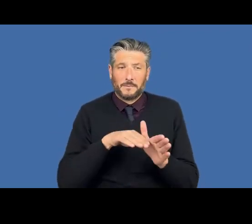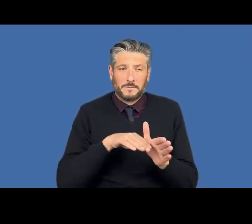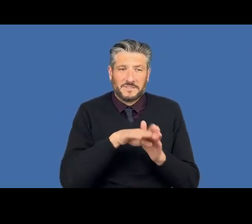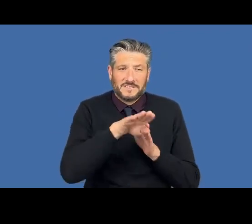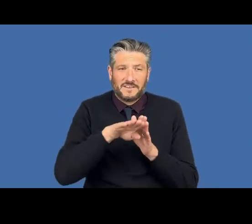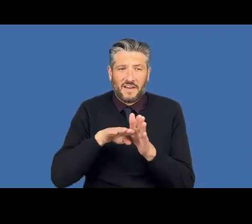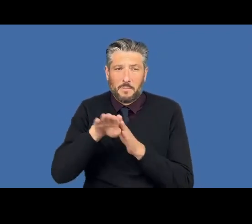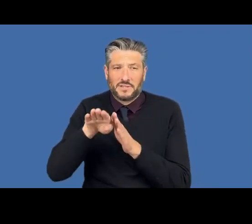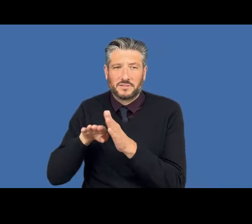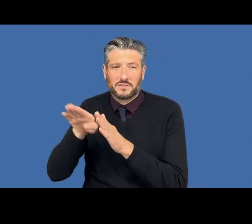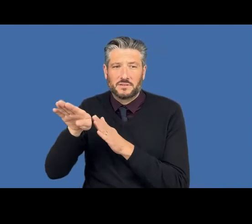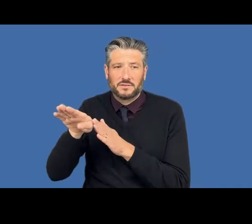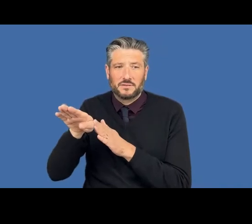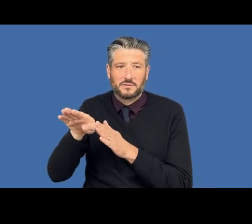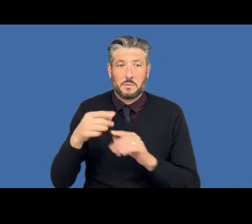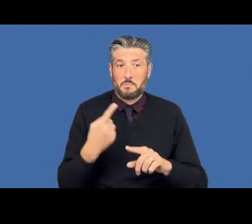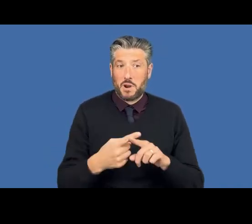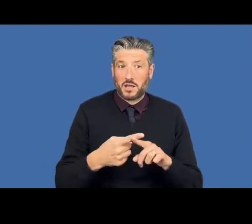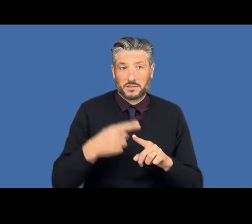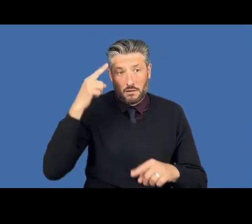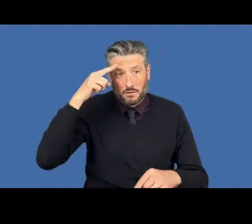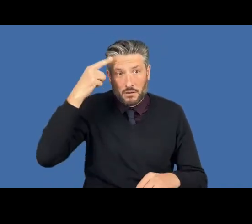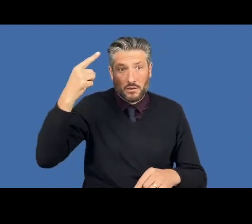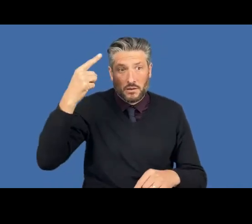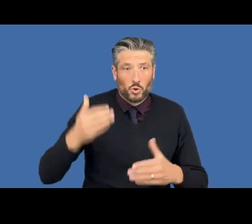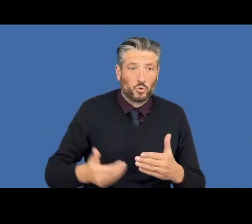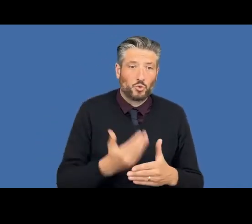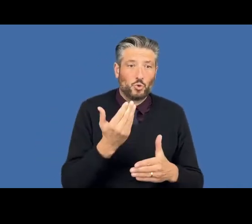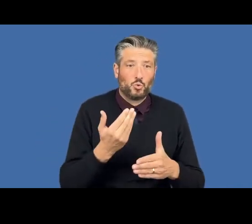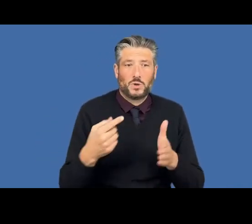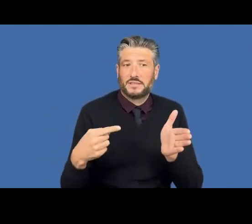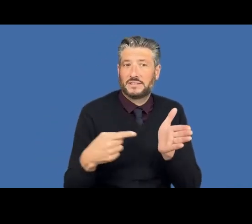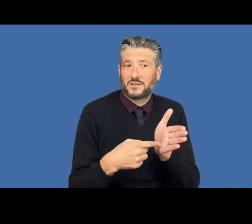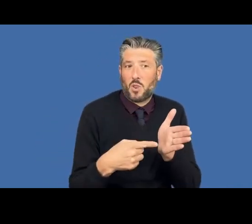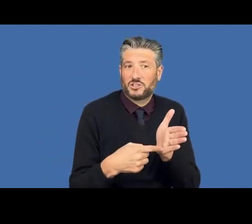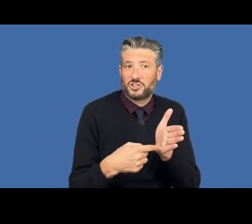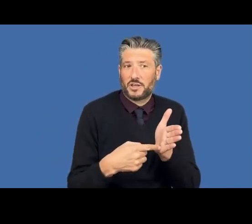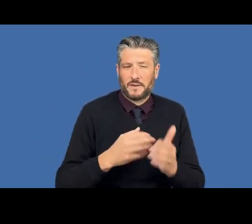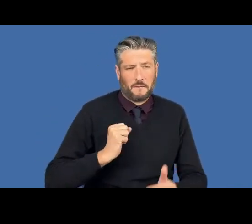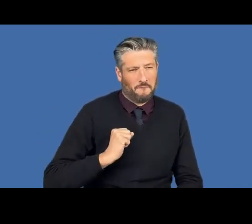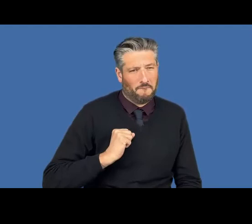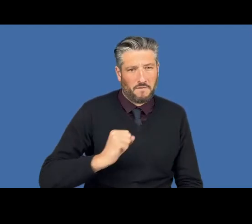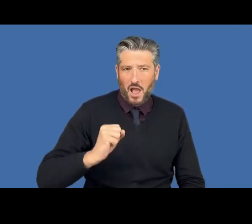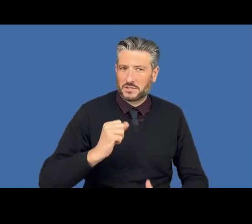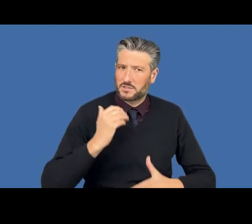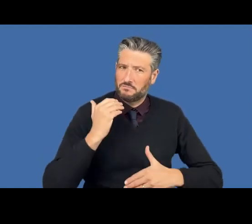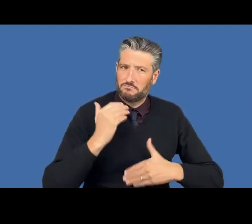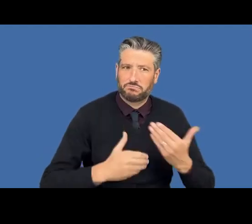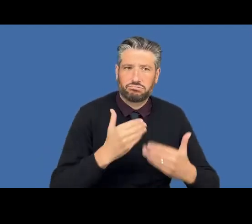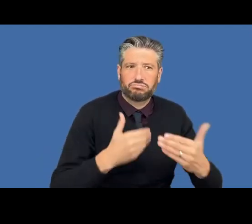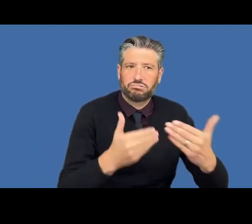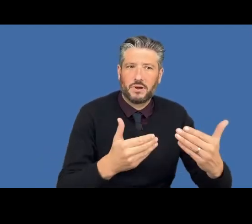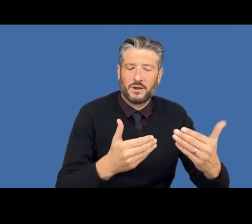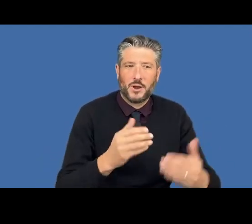and innovative technologies is definitely greater than the pace of our work for more inclusive workplaces